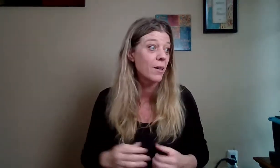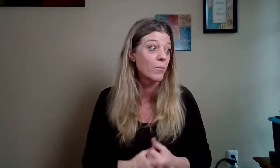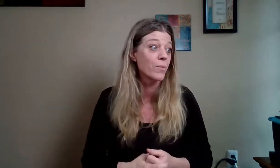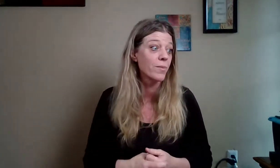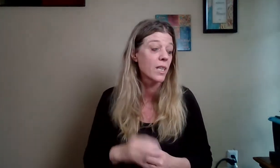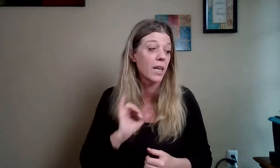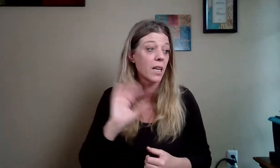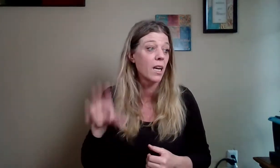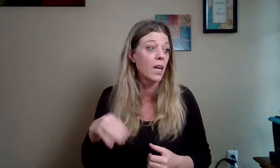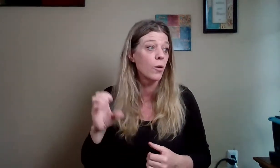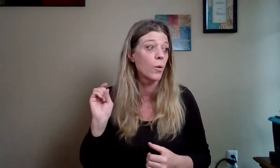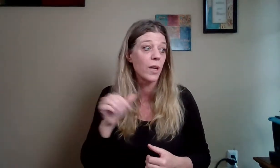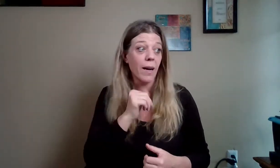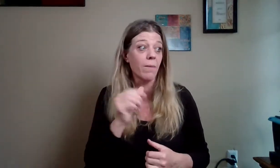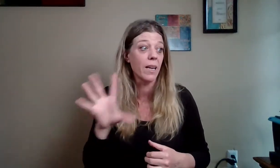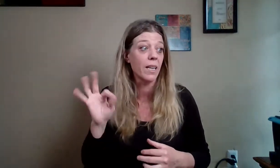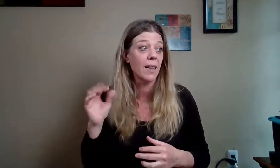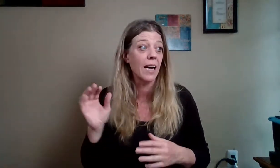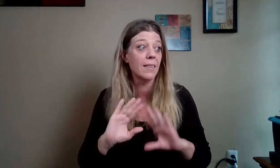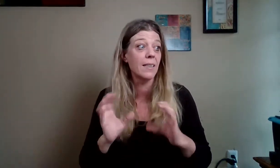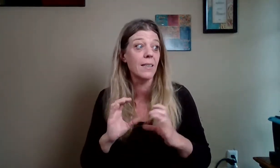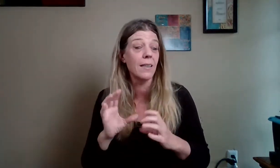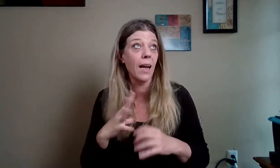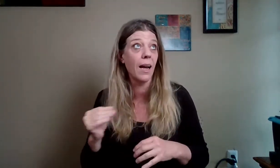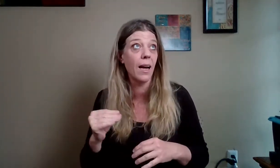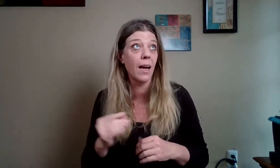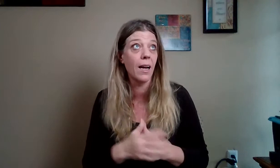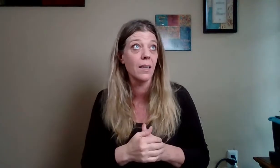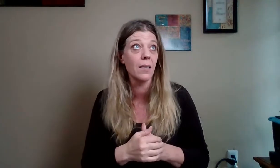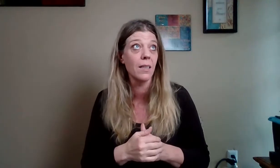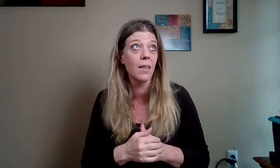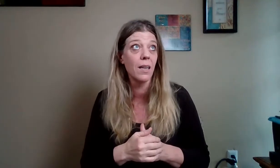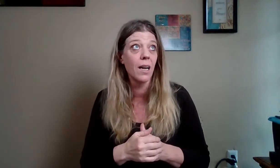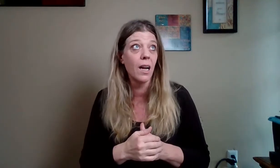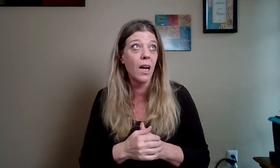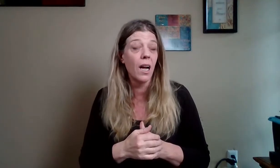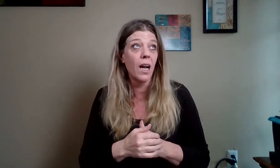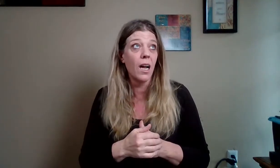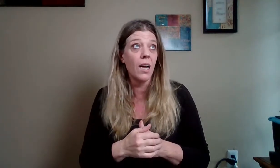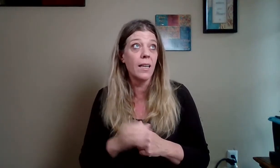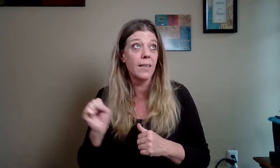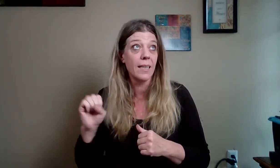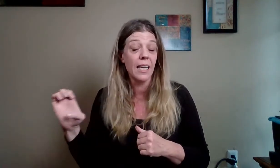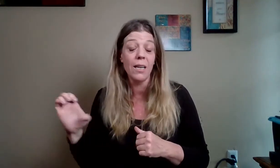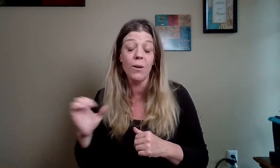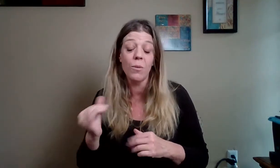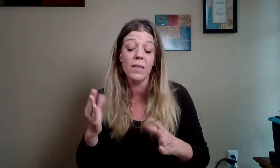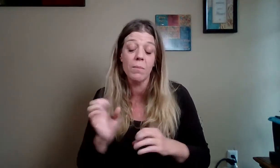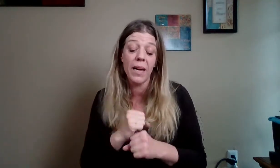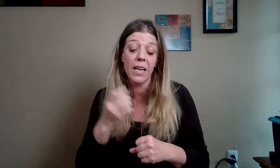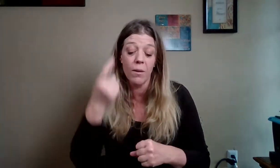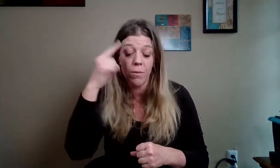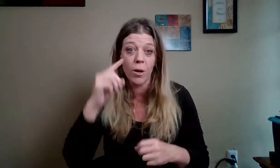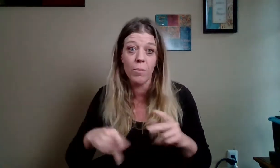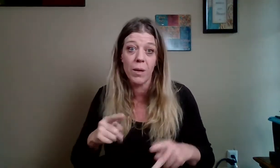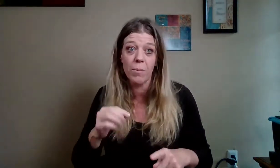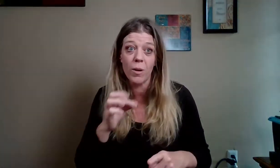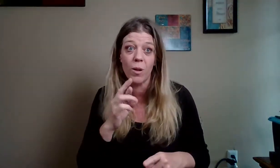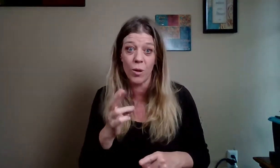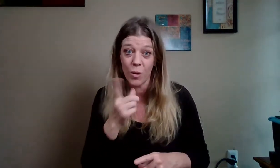So I could not find classes, and C was made for people